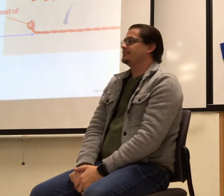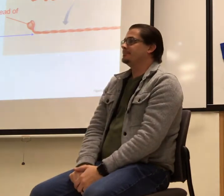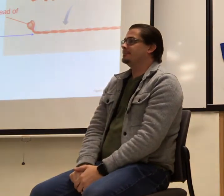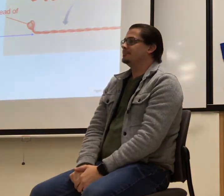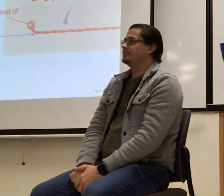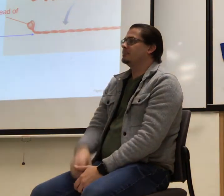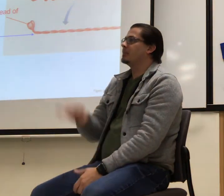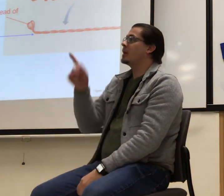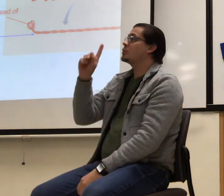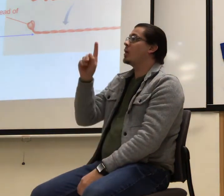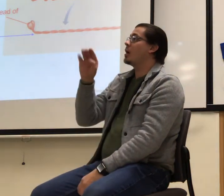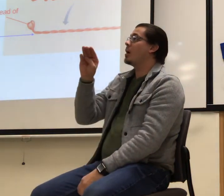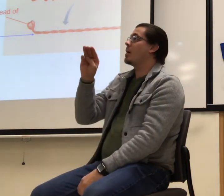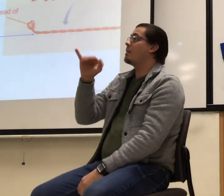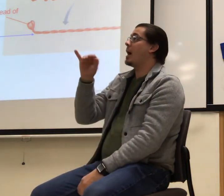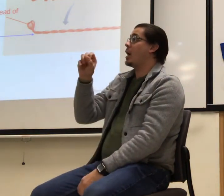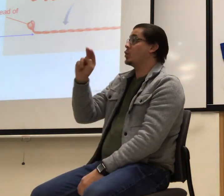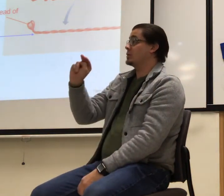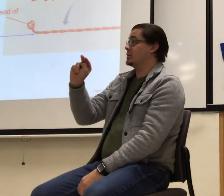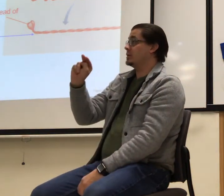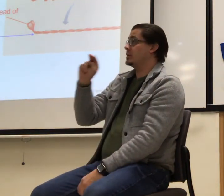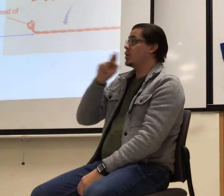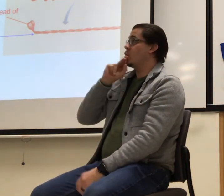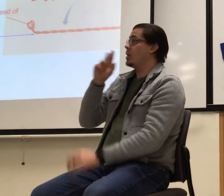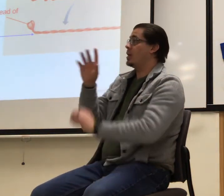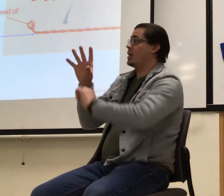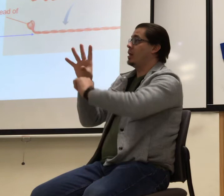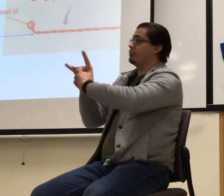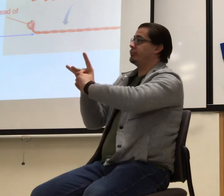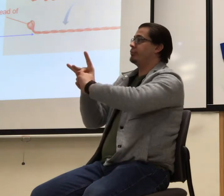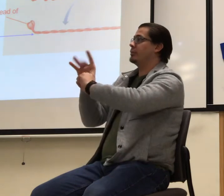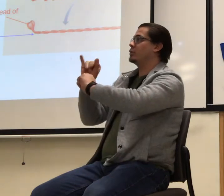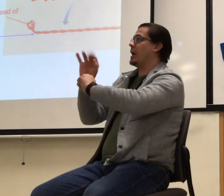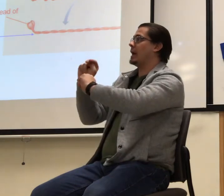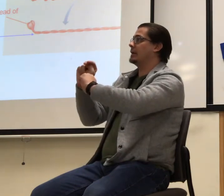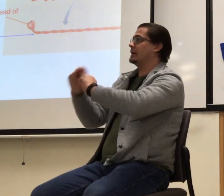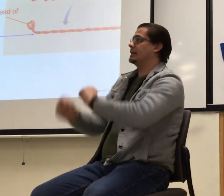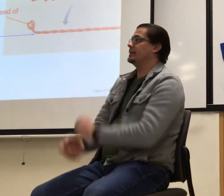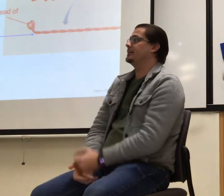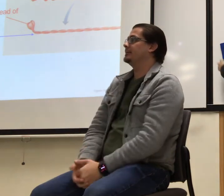This is where the myosin actually binds the actin. Well, let's see.